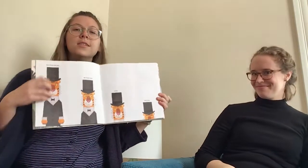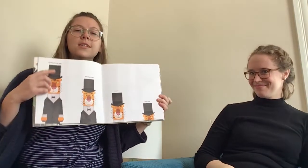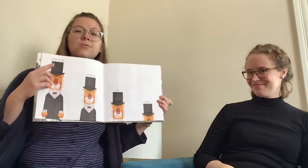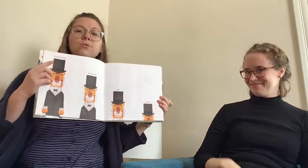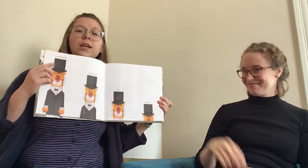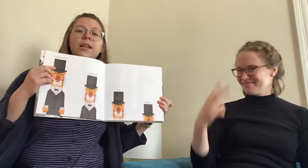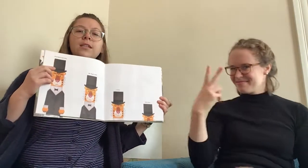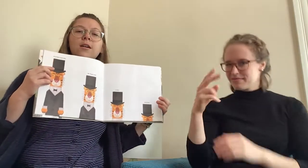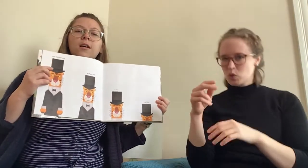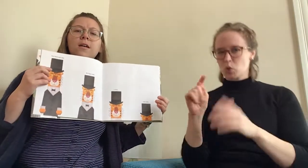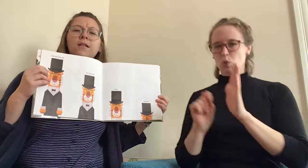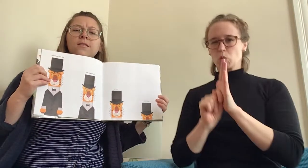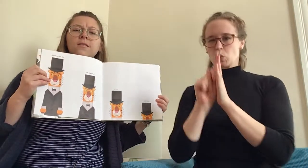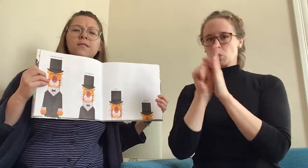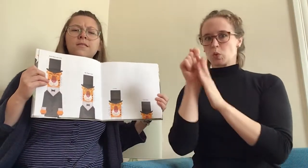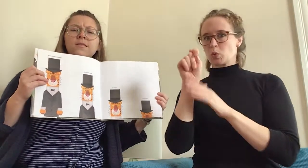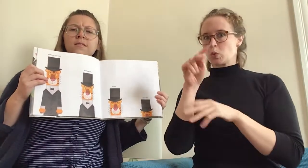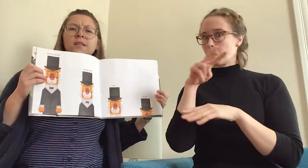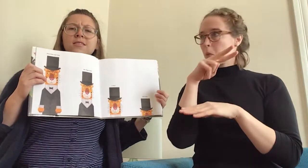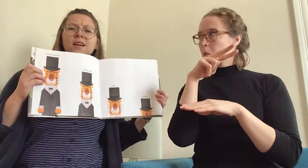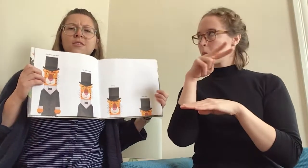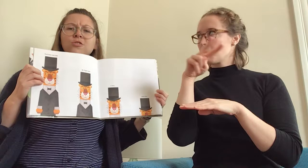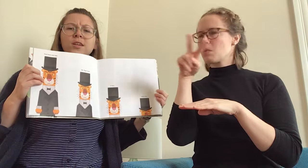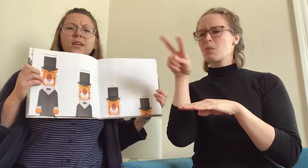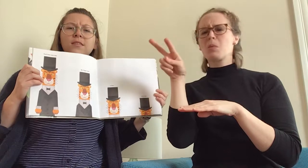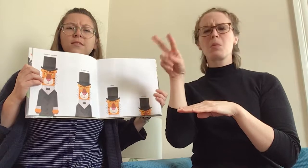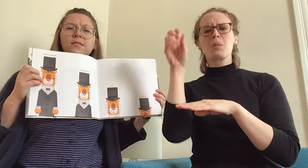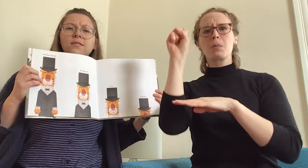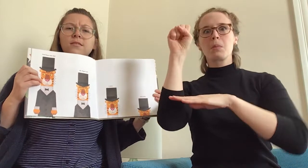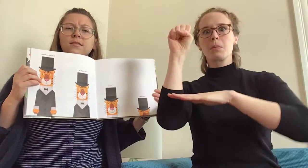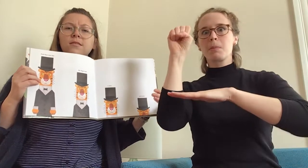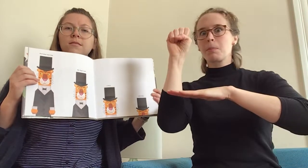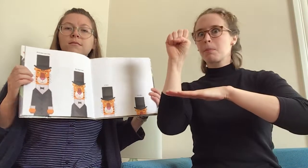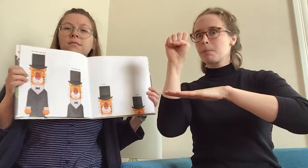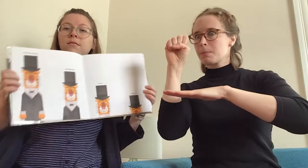So you can see he's really tall. He's kind of shrinking.